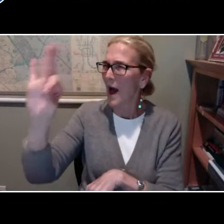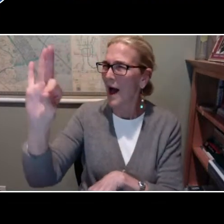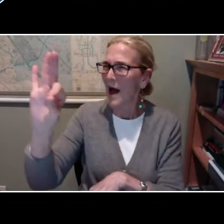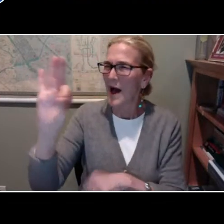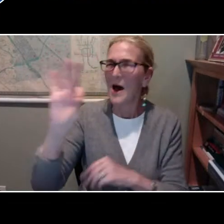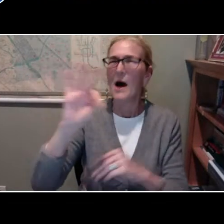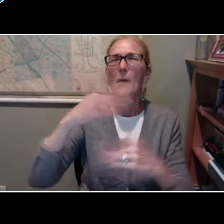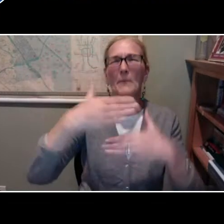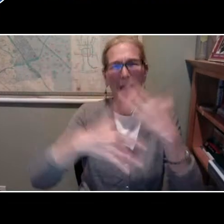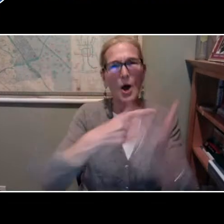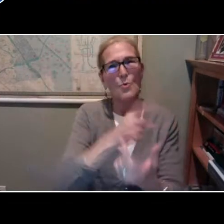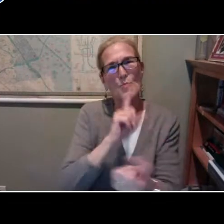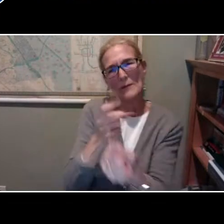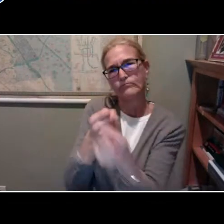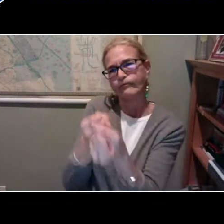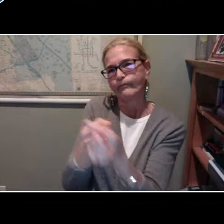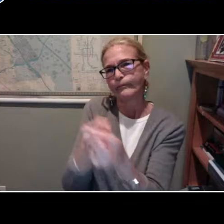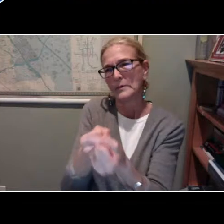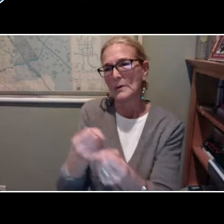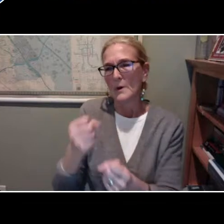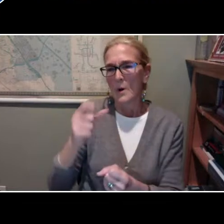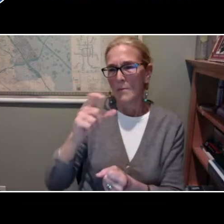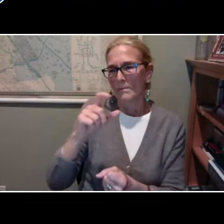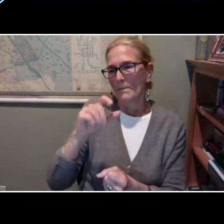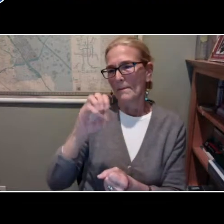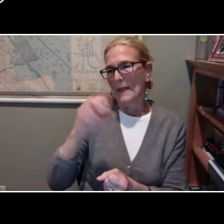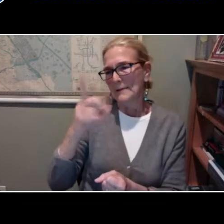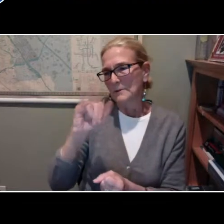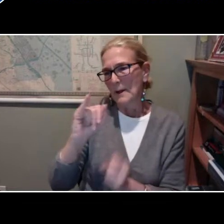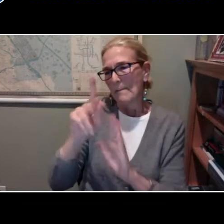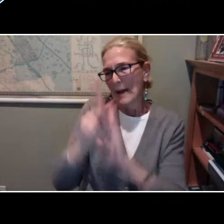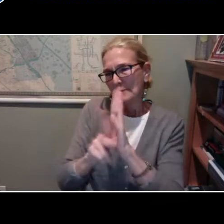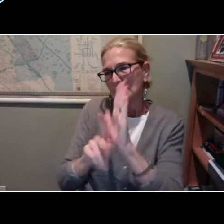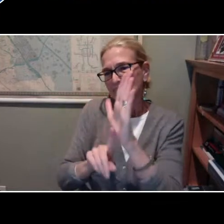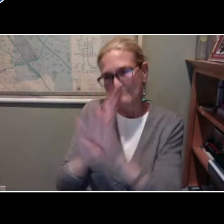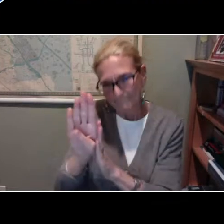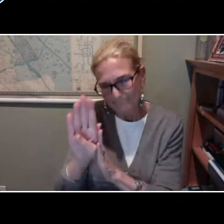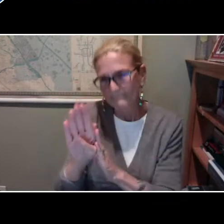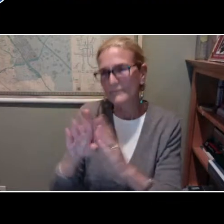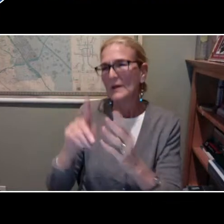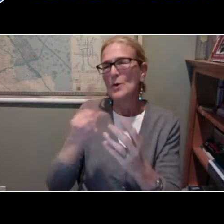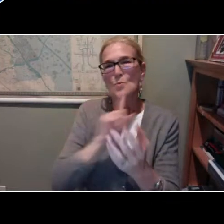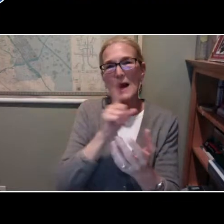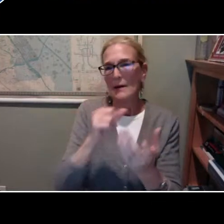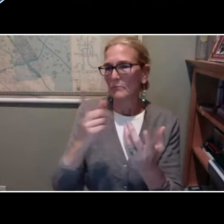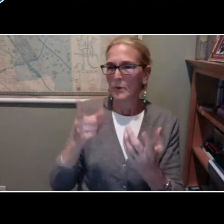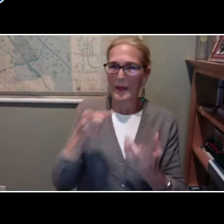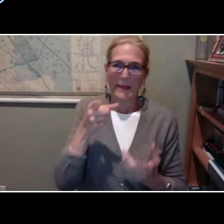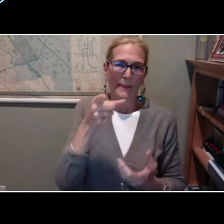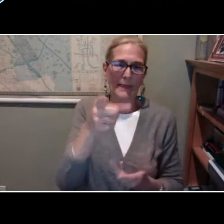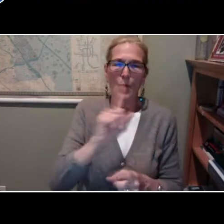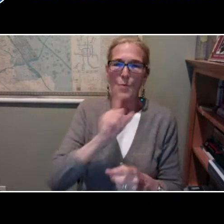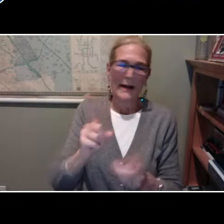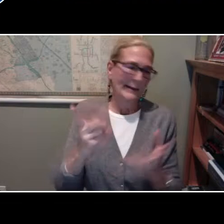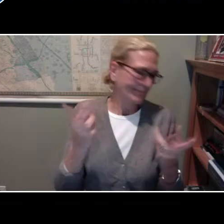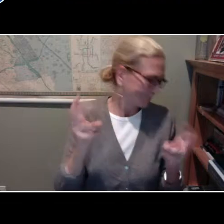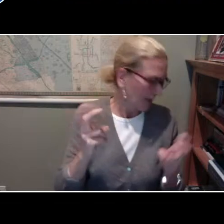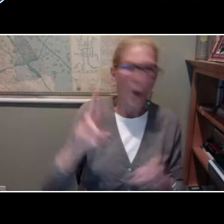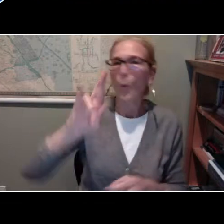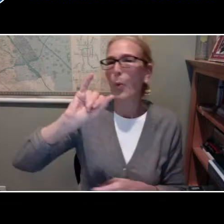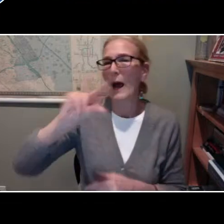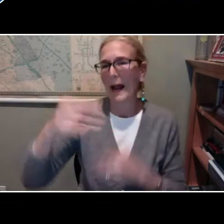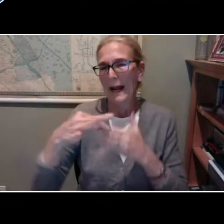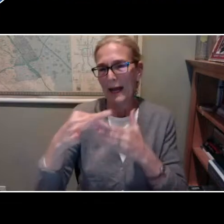They were established in 2009 and have been strong advocates of developing the